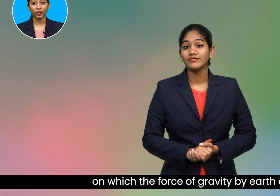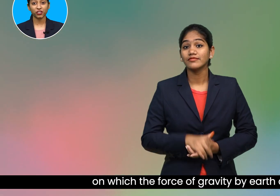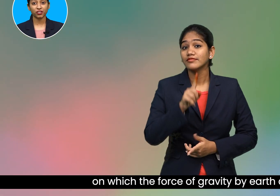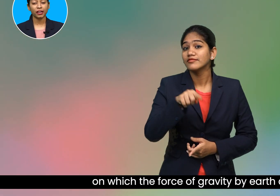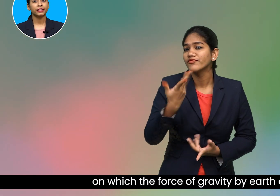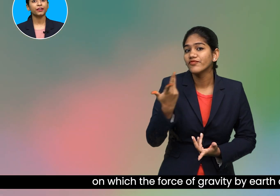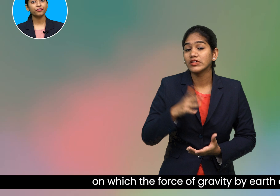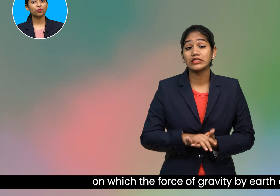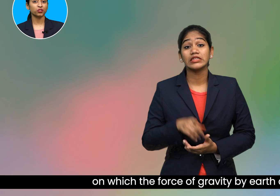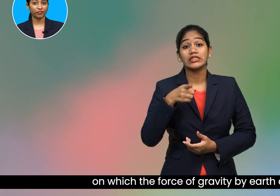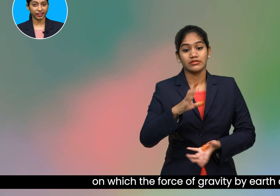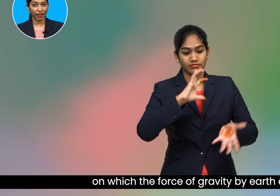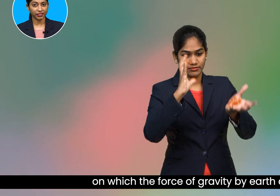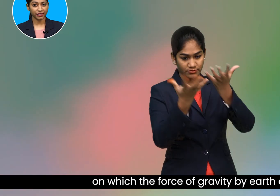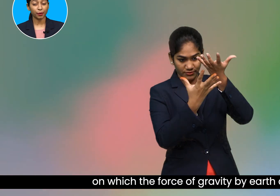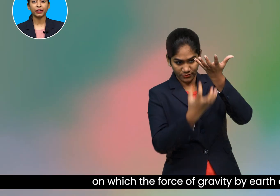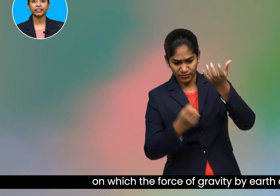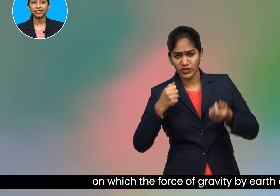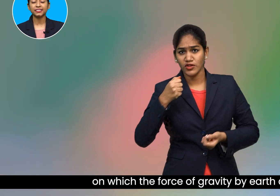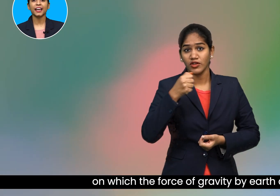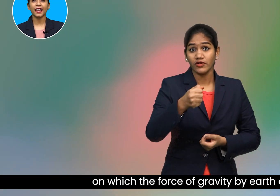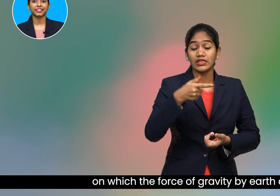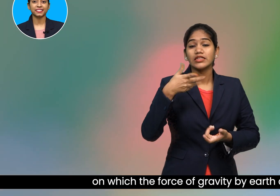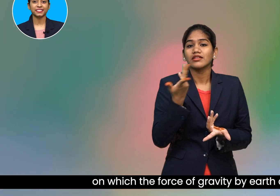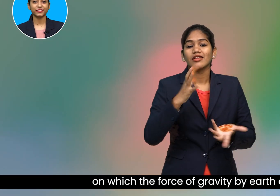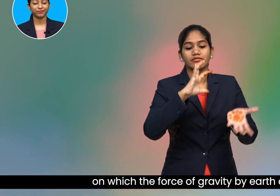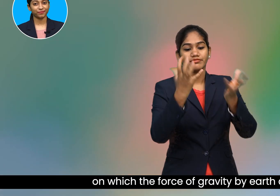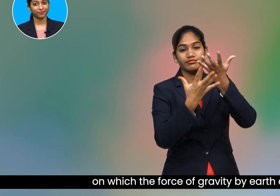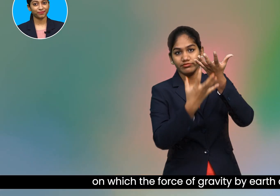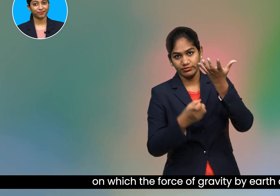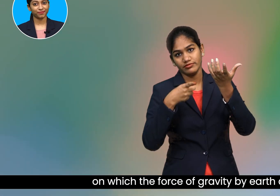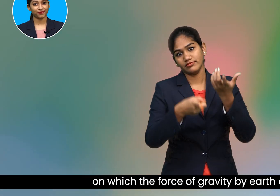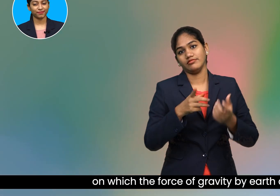on which the force of gravity by earth acts.